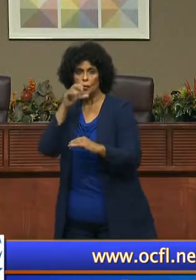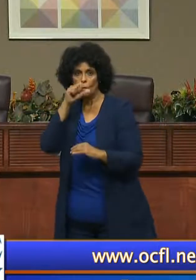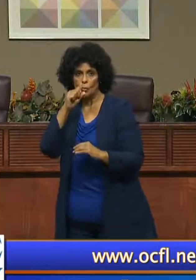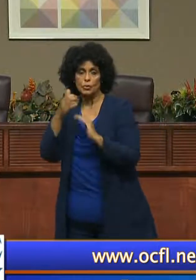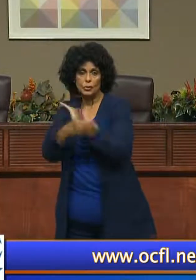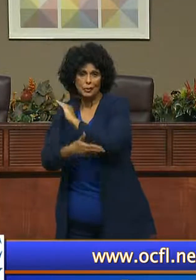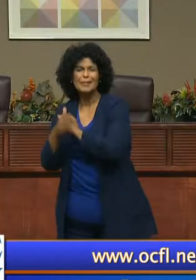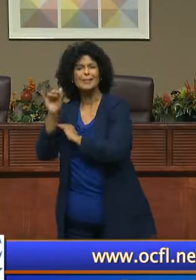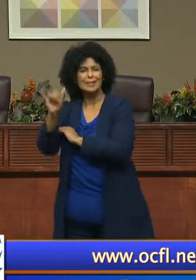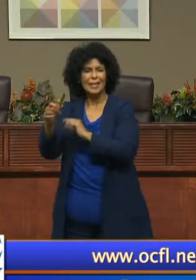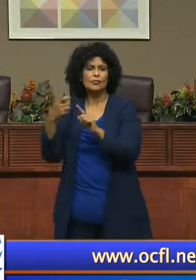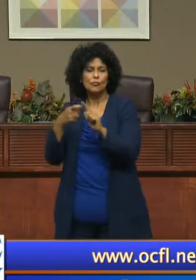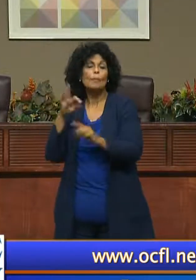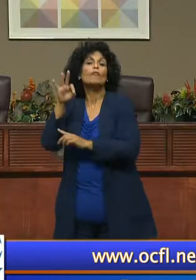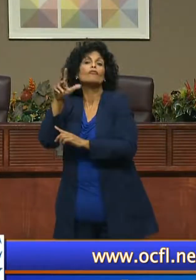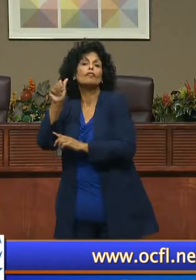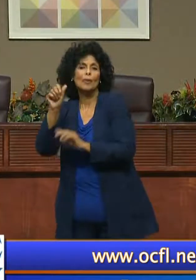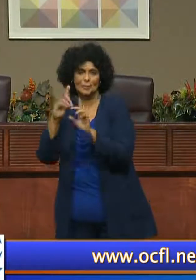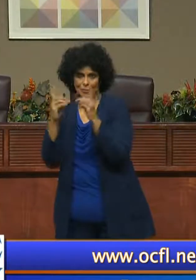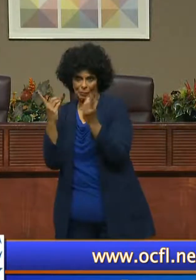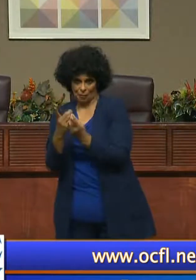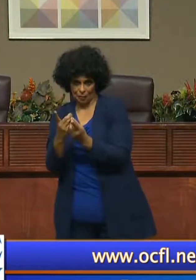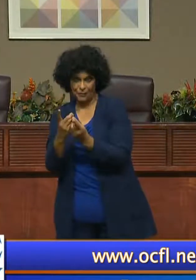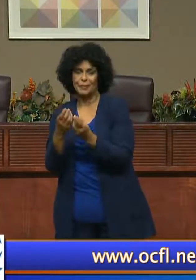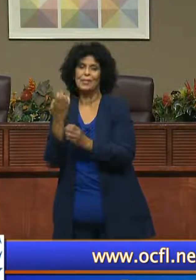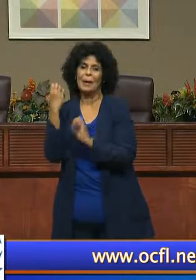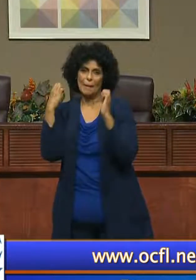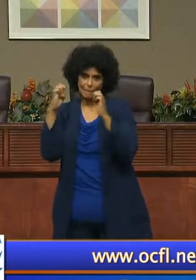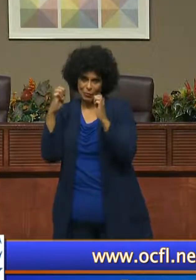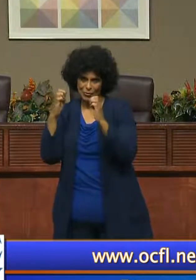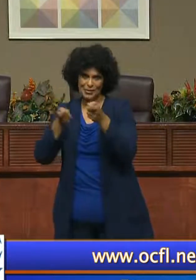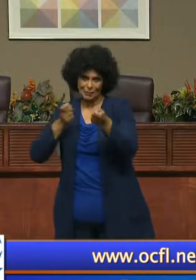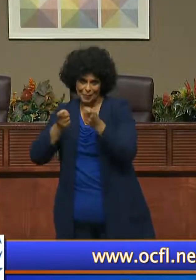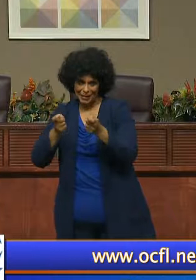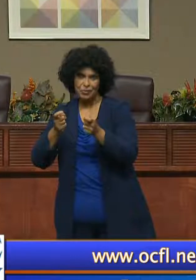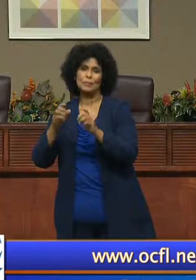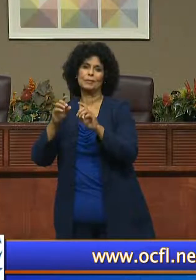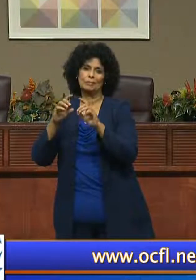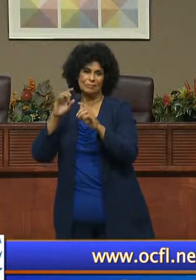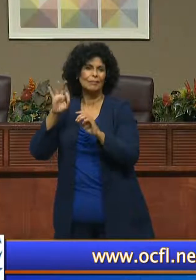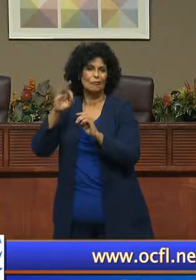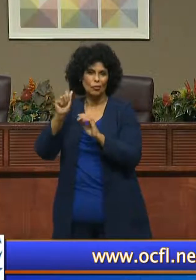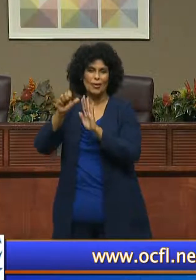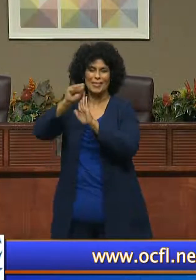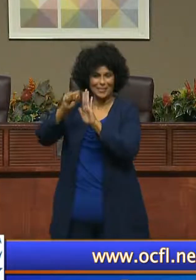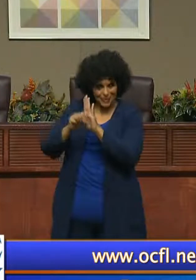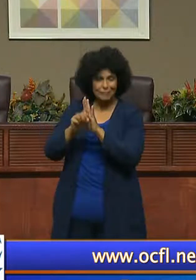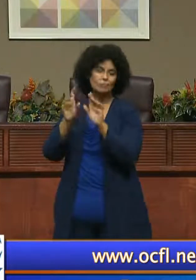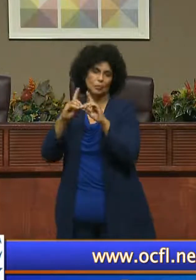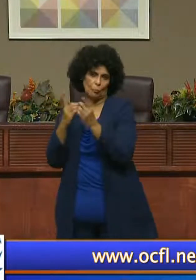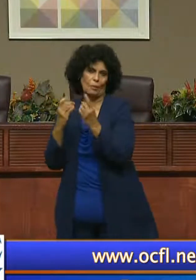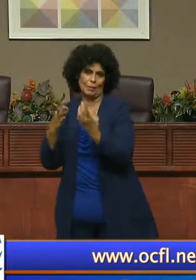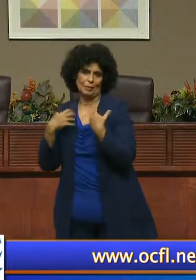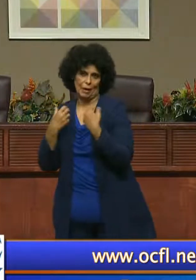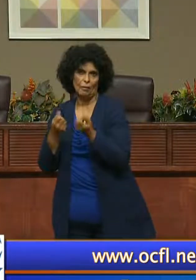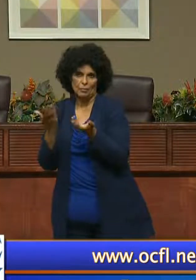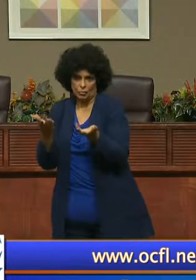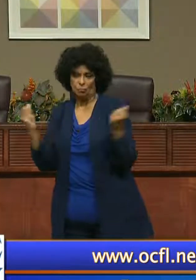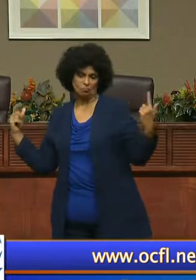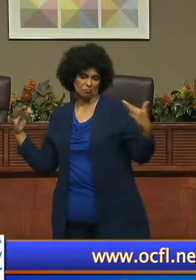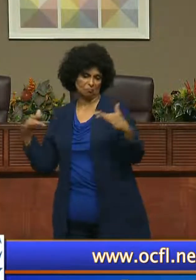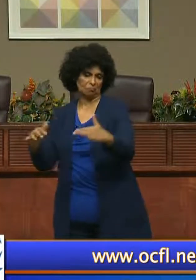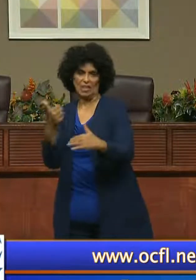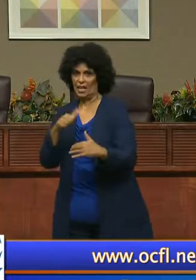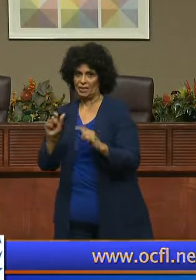Emergency Management and the Florida Department of Health. Our Orange County Health Services has booked all